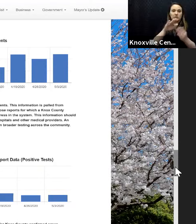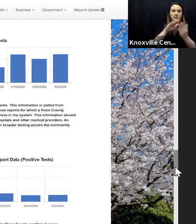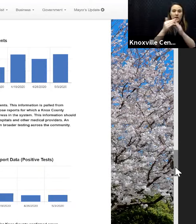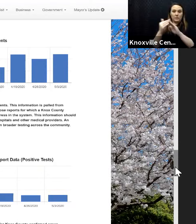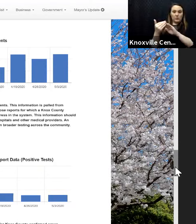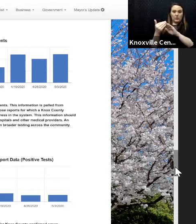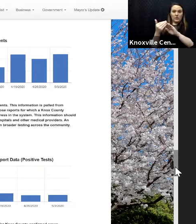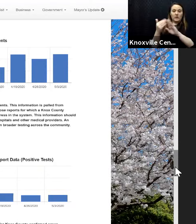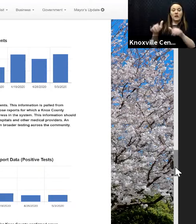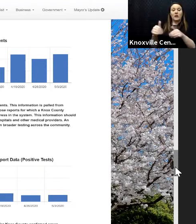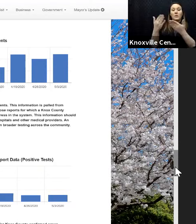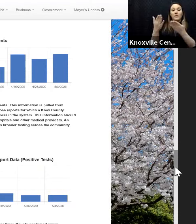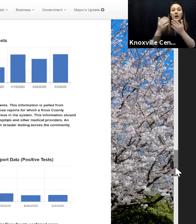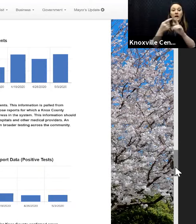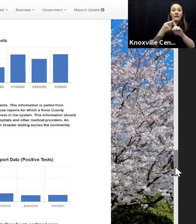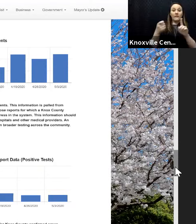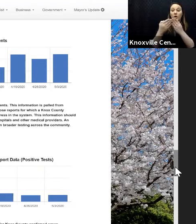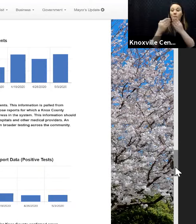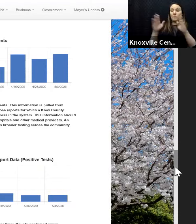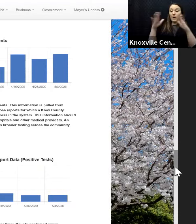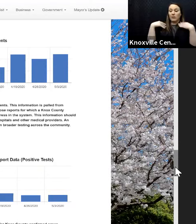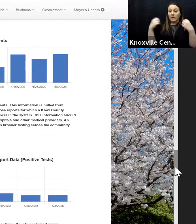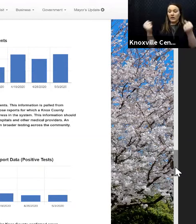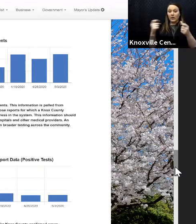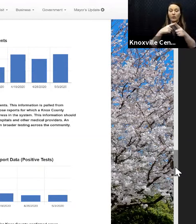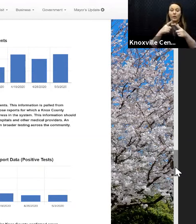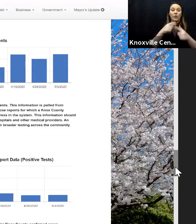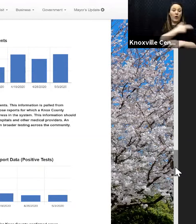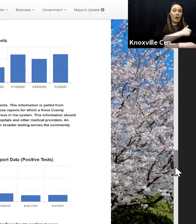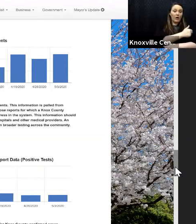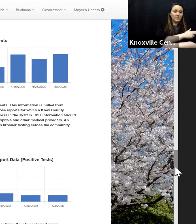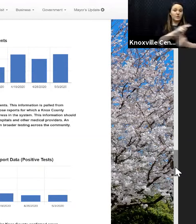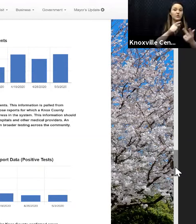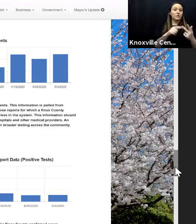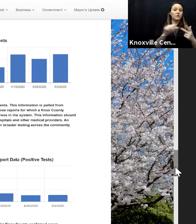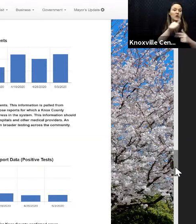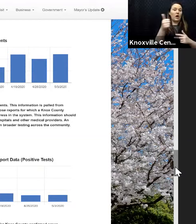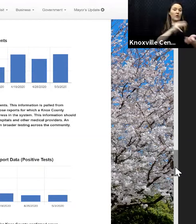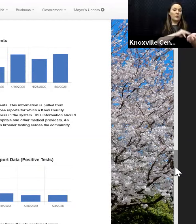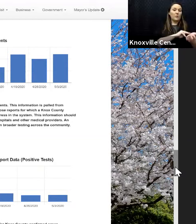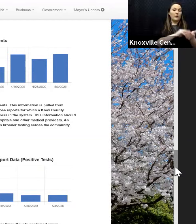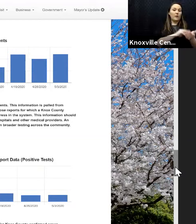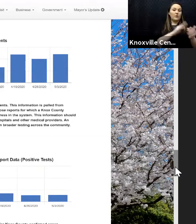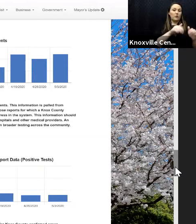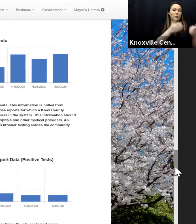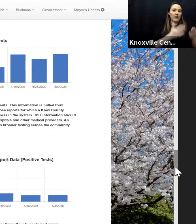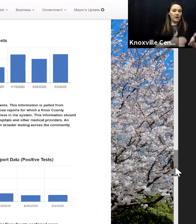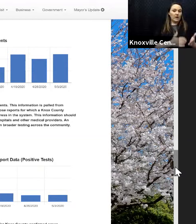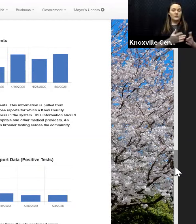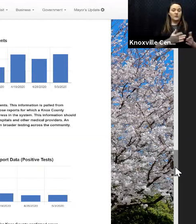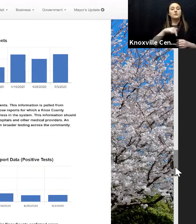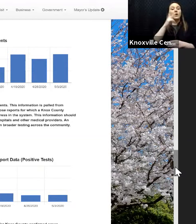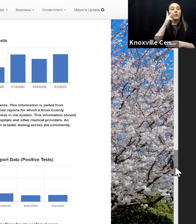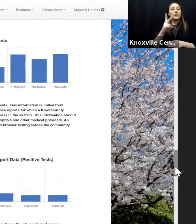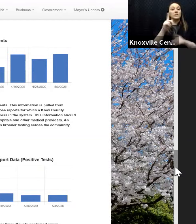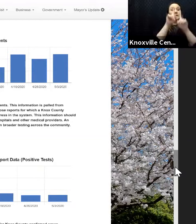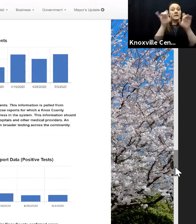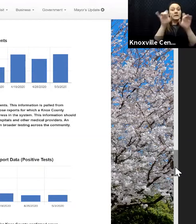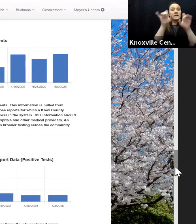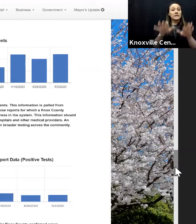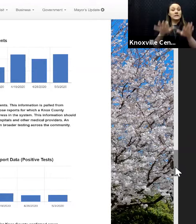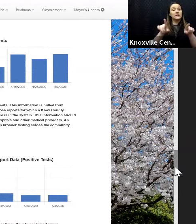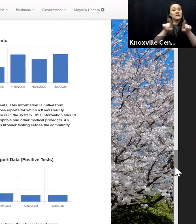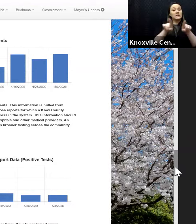health, hospitals, and other medical providers. What we want to see here is that testing is staying the same or going